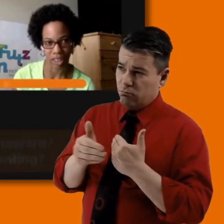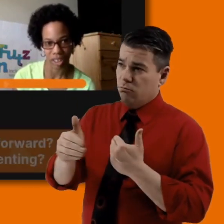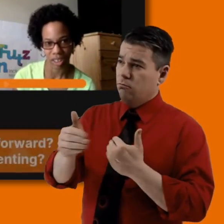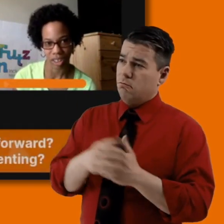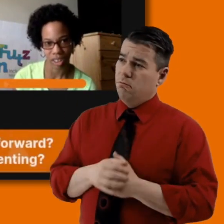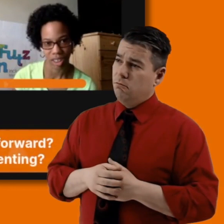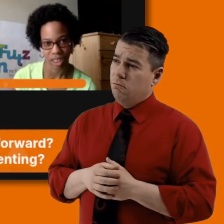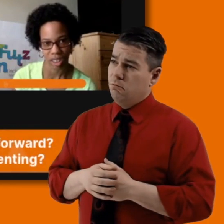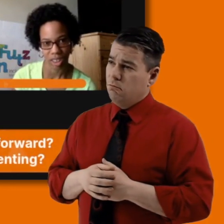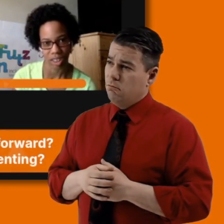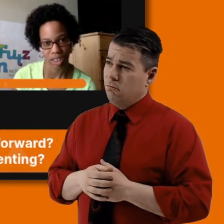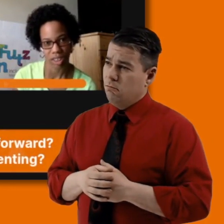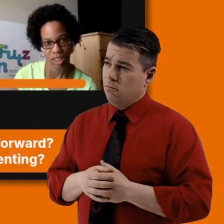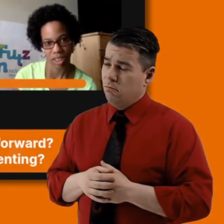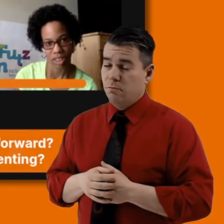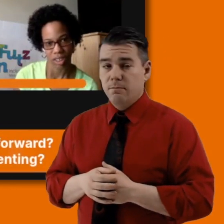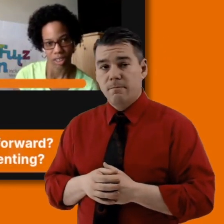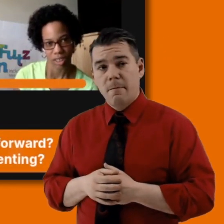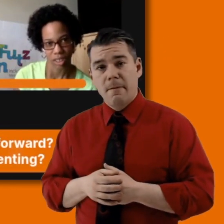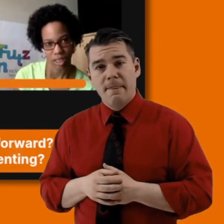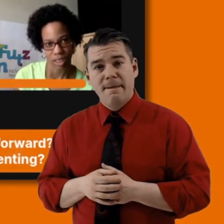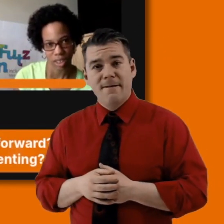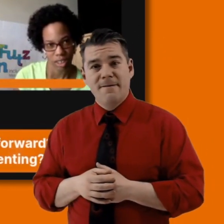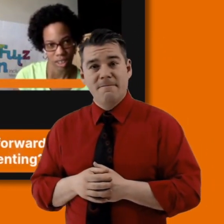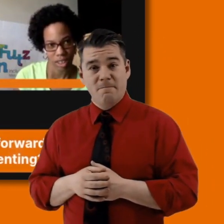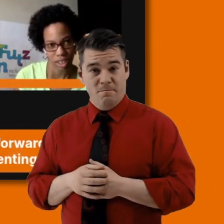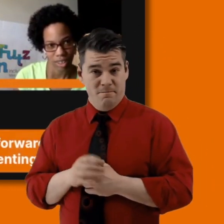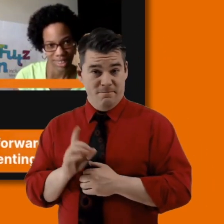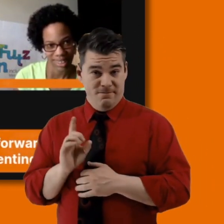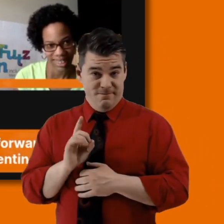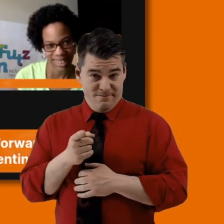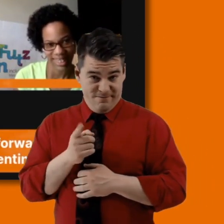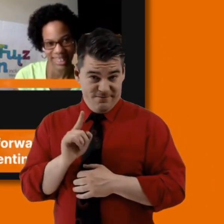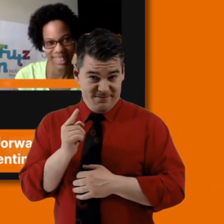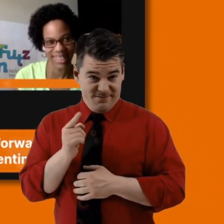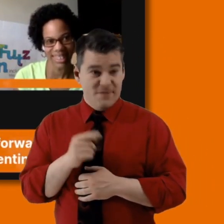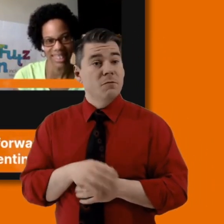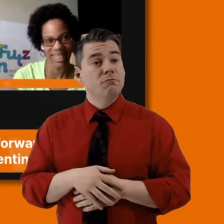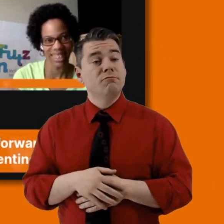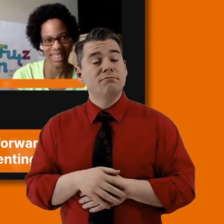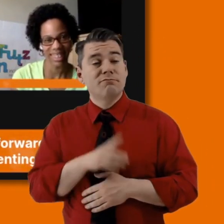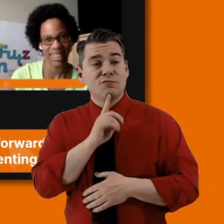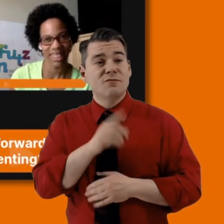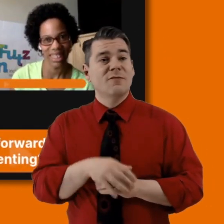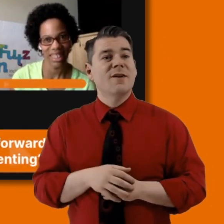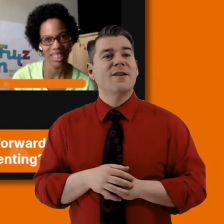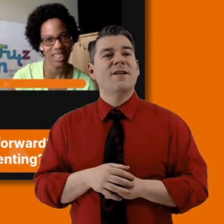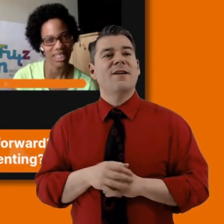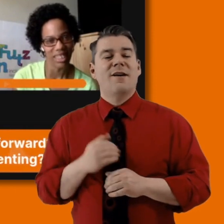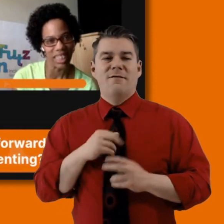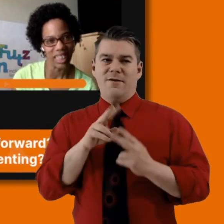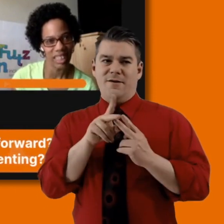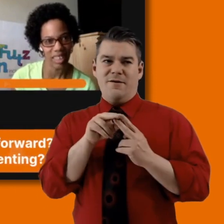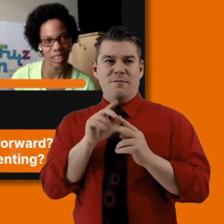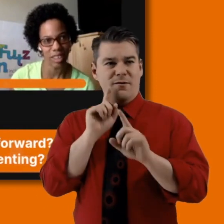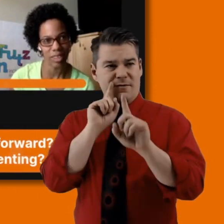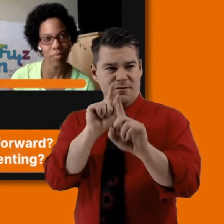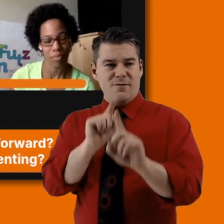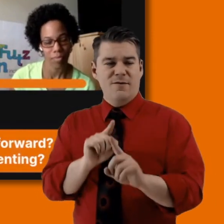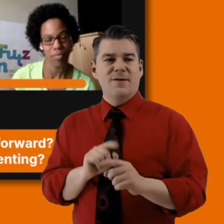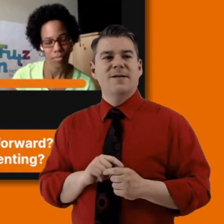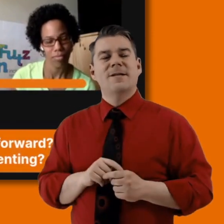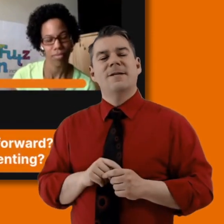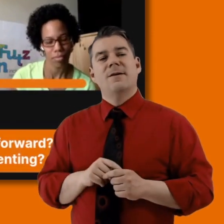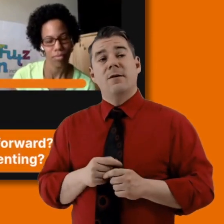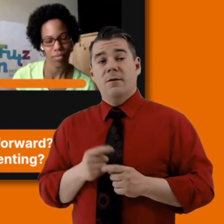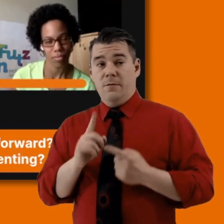forward? Yeah. Well, do you want to go first, David? Sure. There's a couple goals. One goal